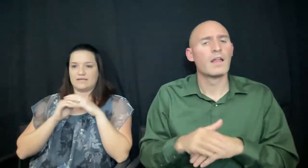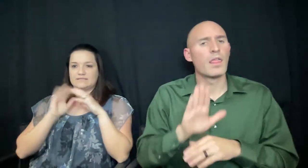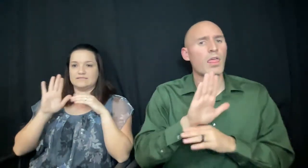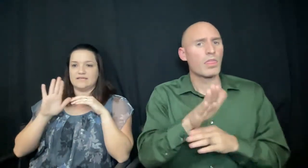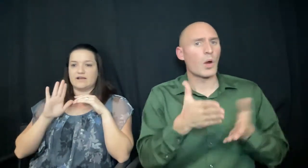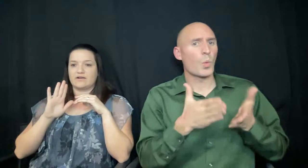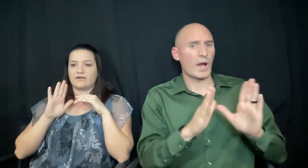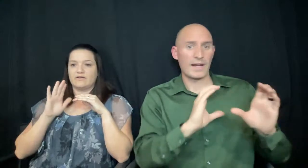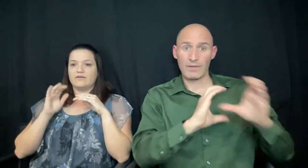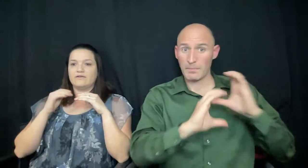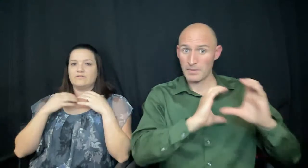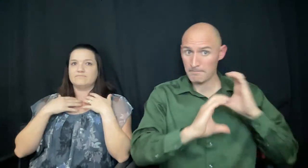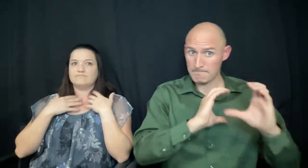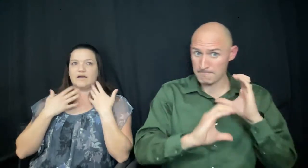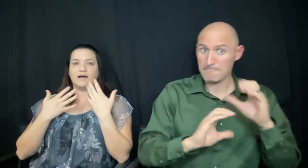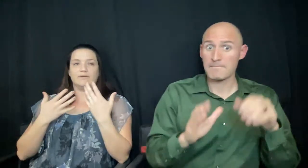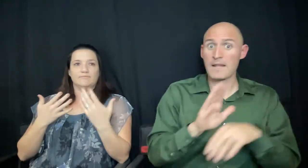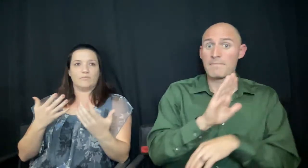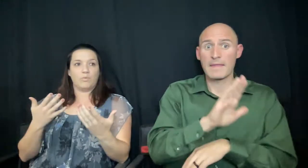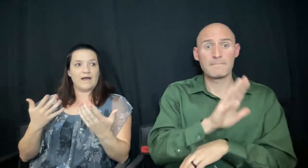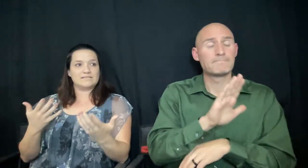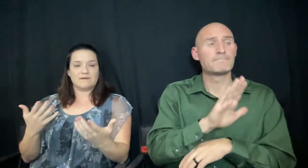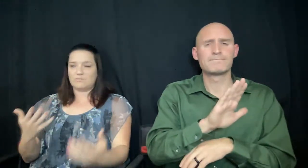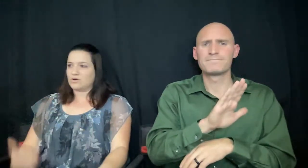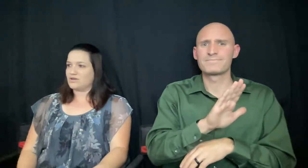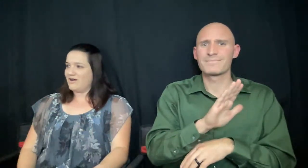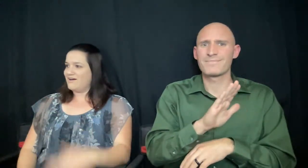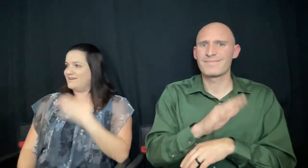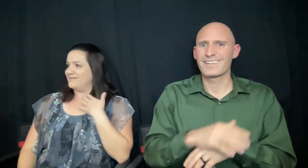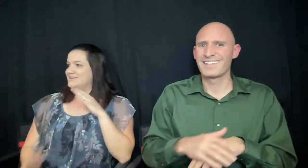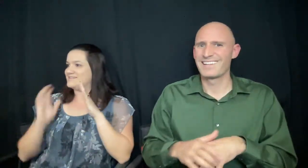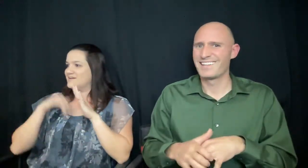It's their, why is my word gone? It's their